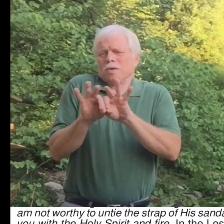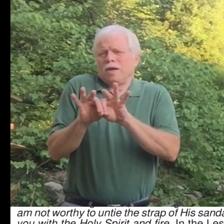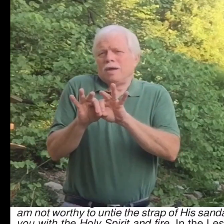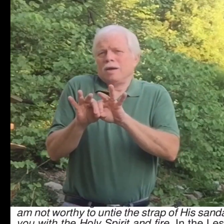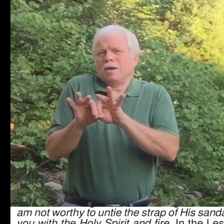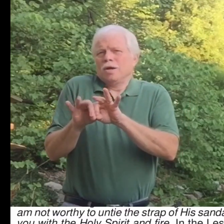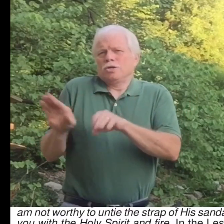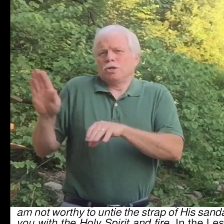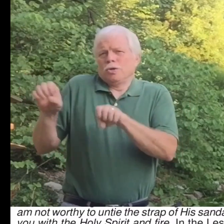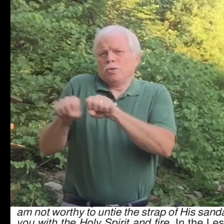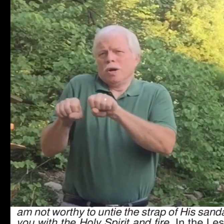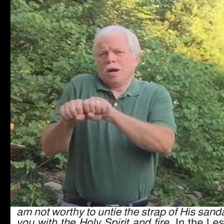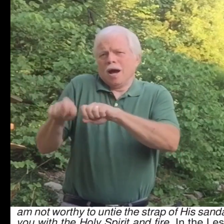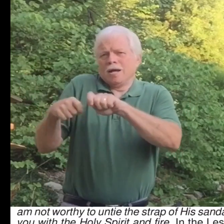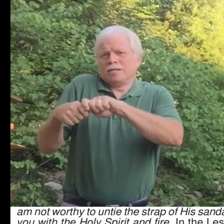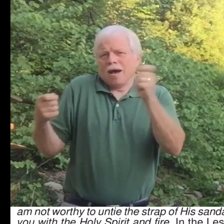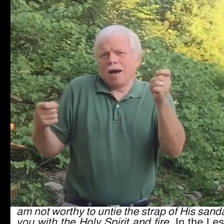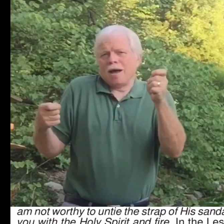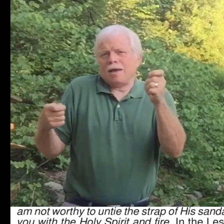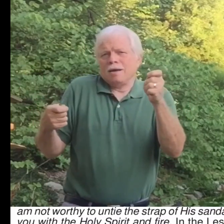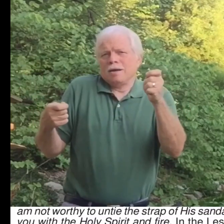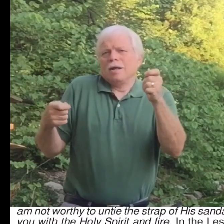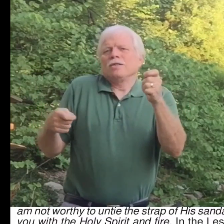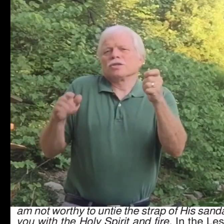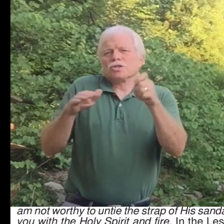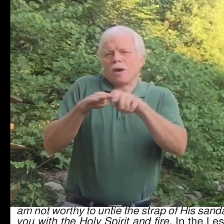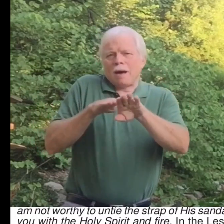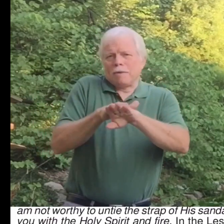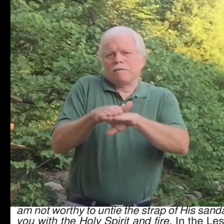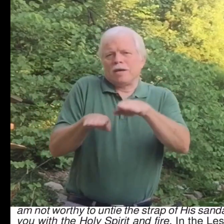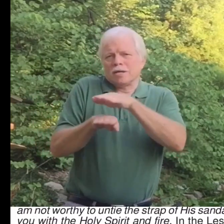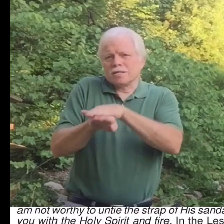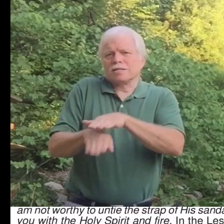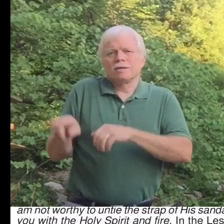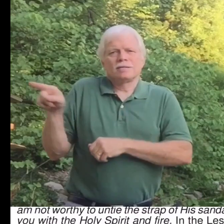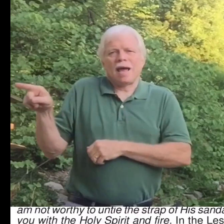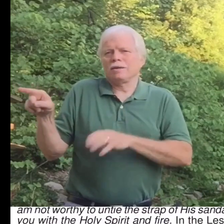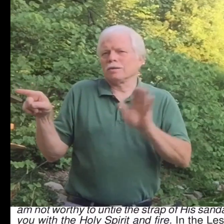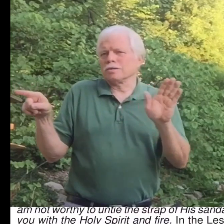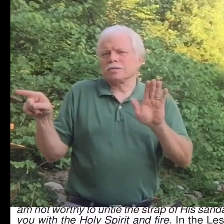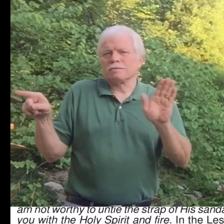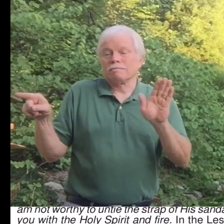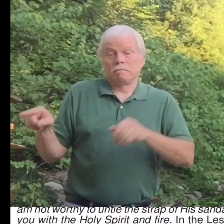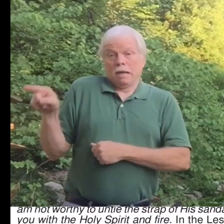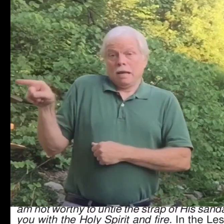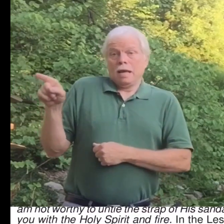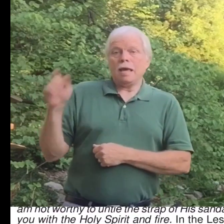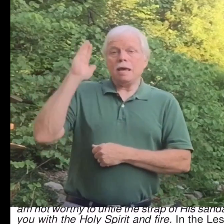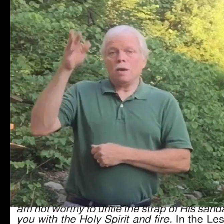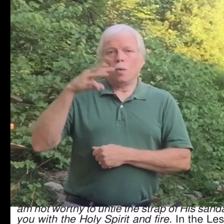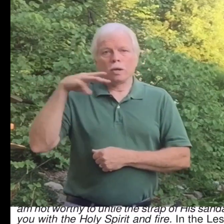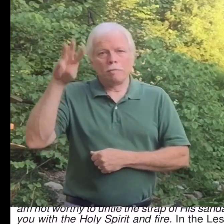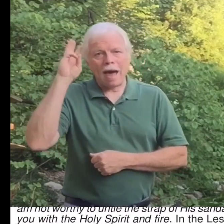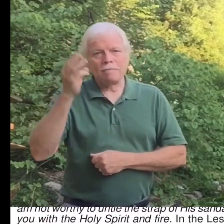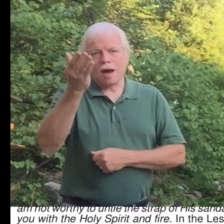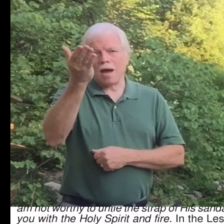worthy to untie the strap of his sandals. He will